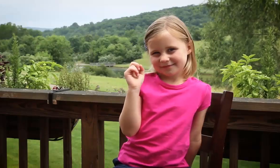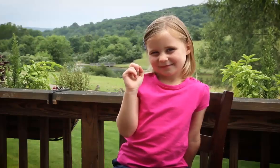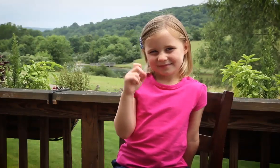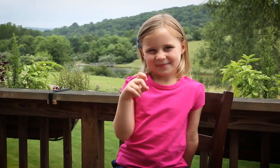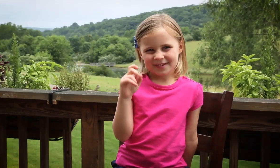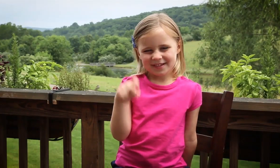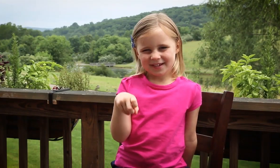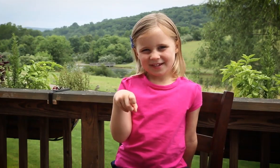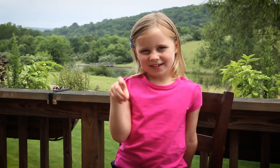I need.